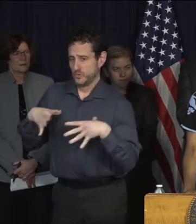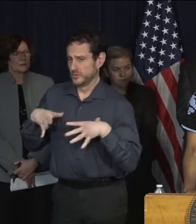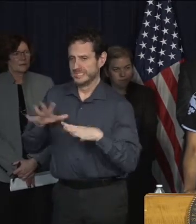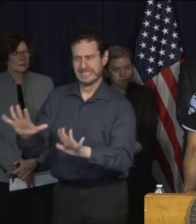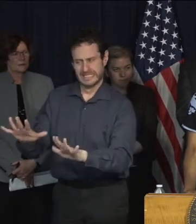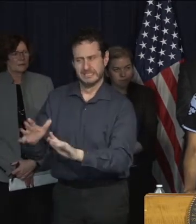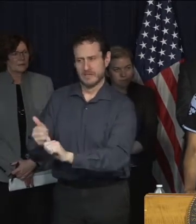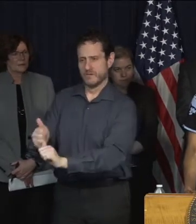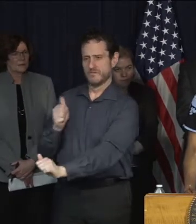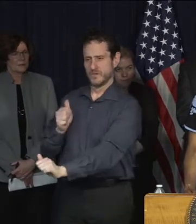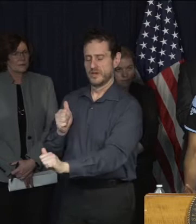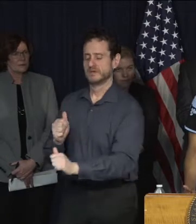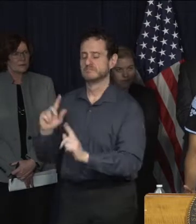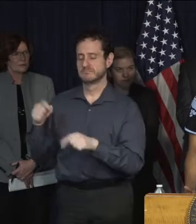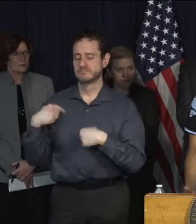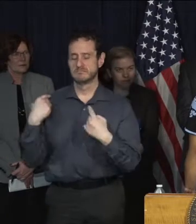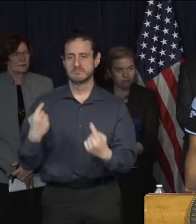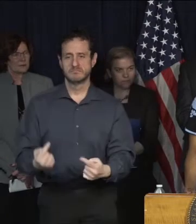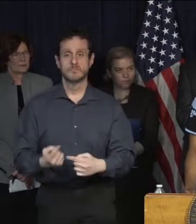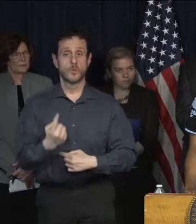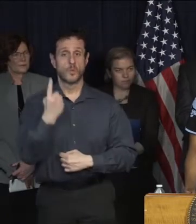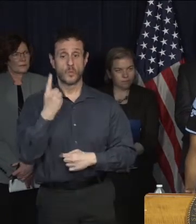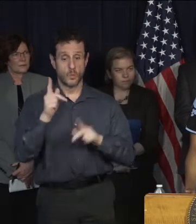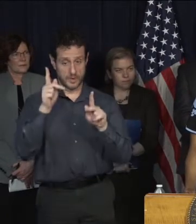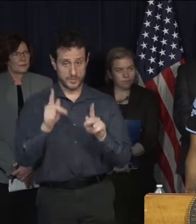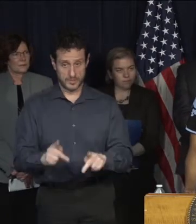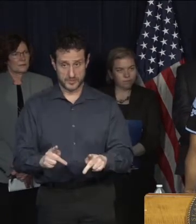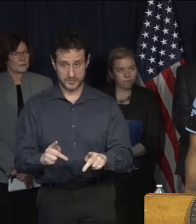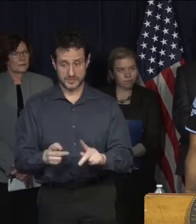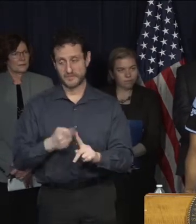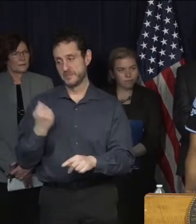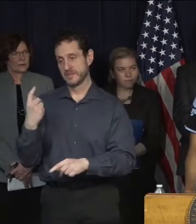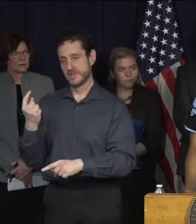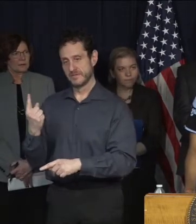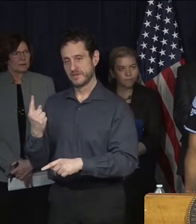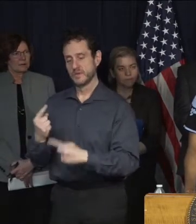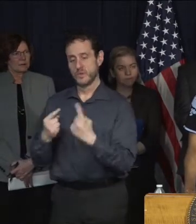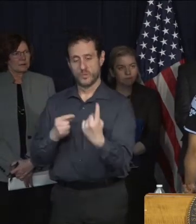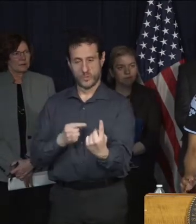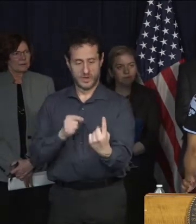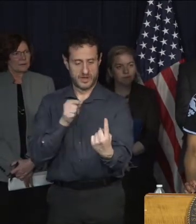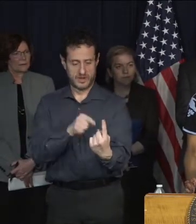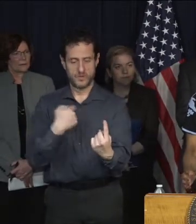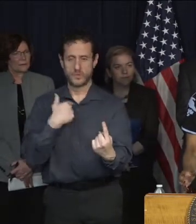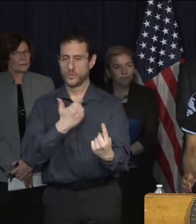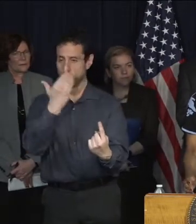date, there has only been one individual of our 11 confirmed cases